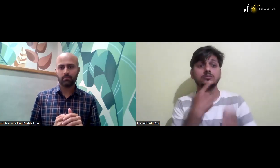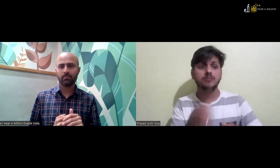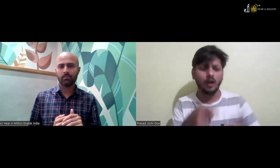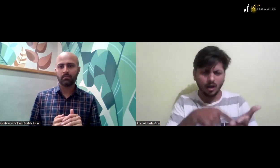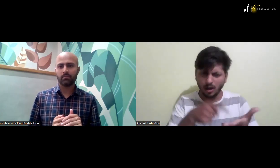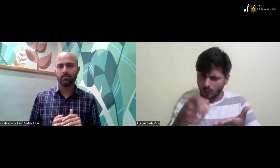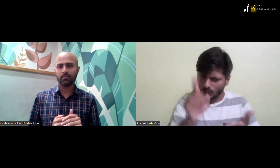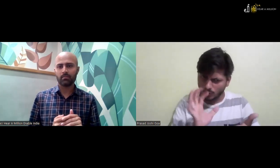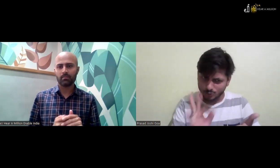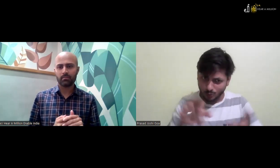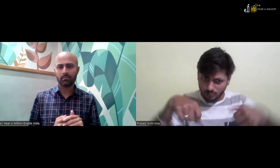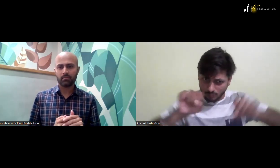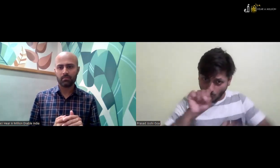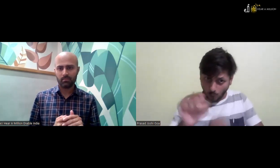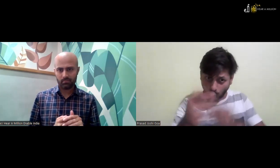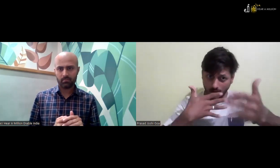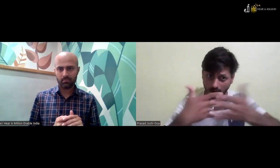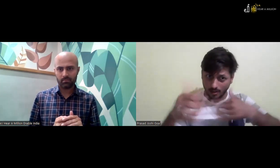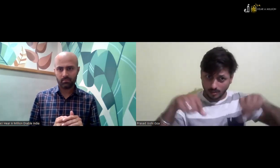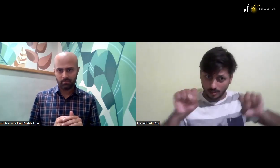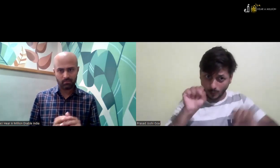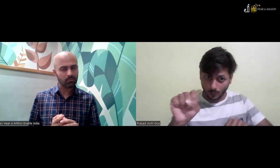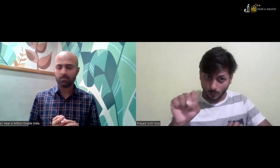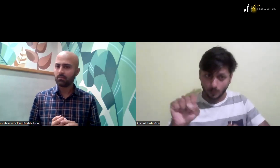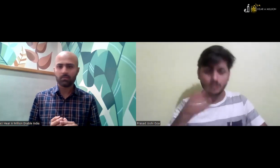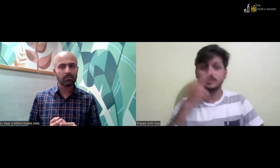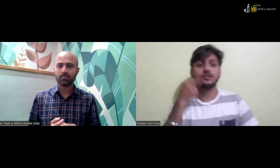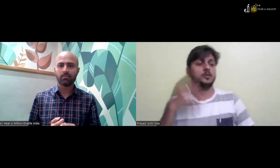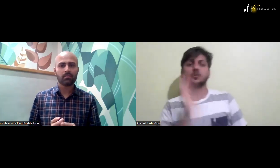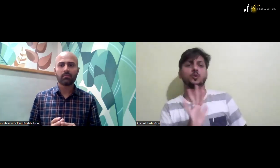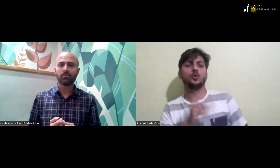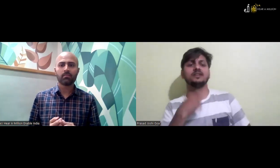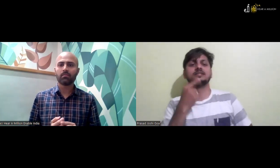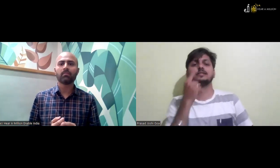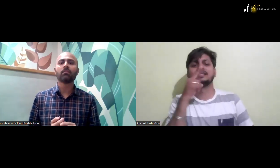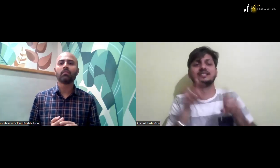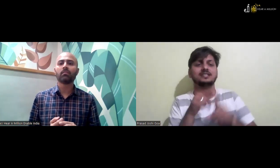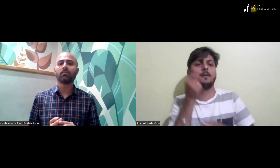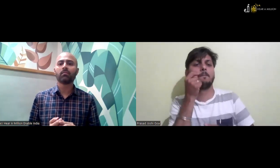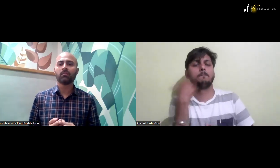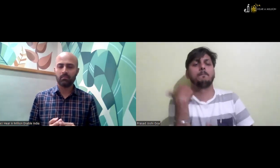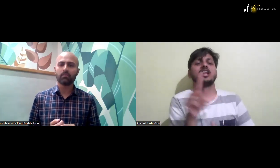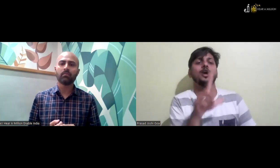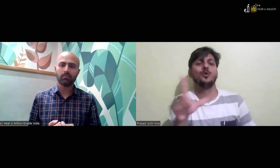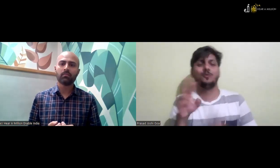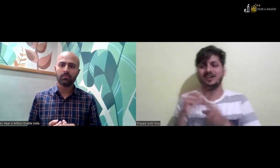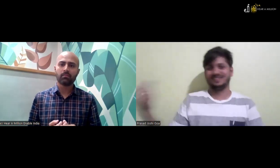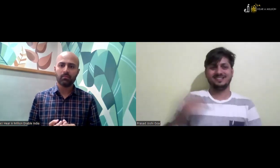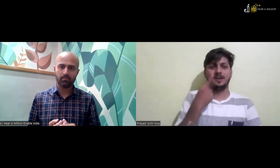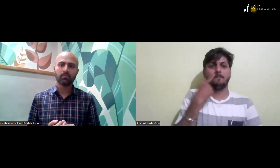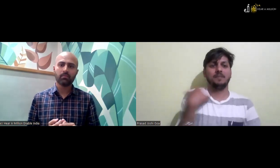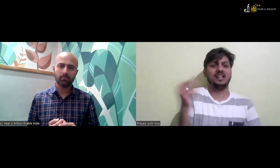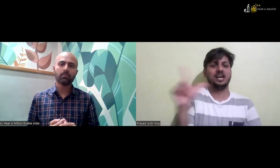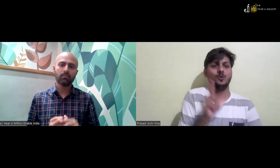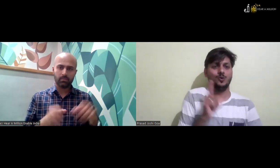for the fine. So the bike is not your, right? The bike belongs to someone else. So